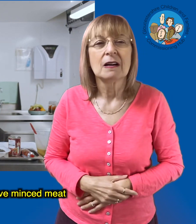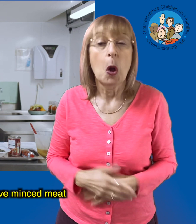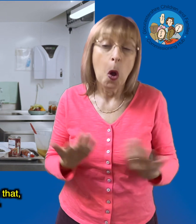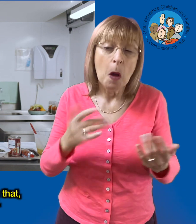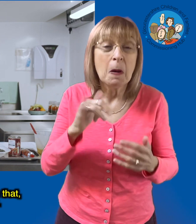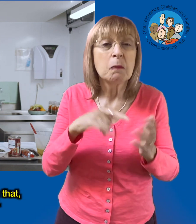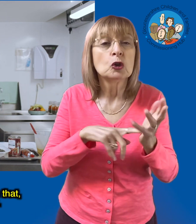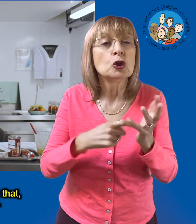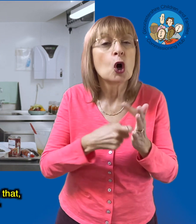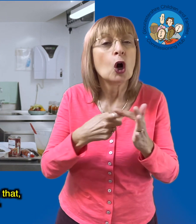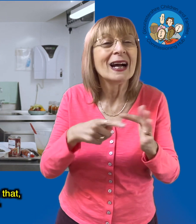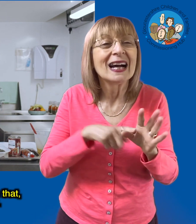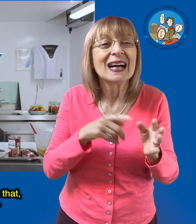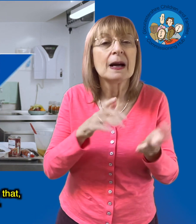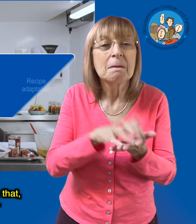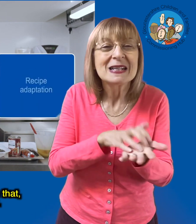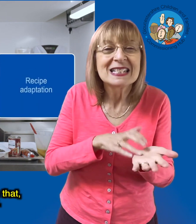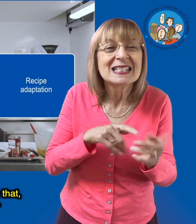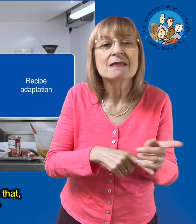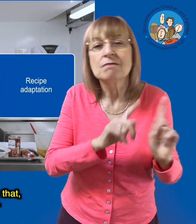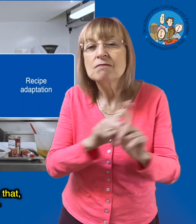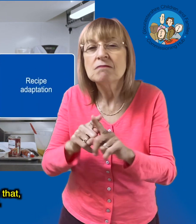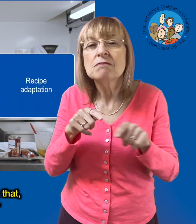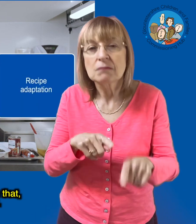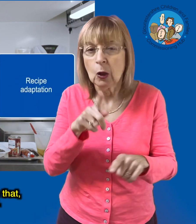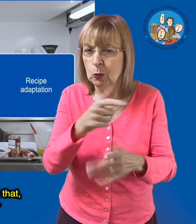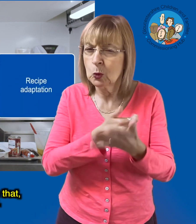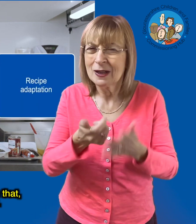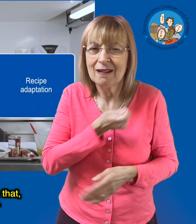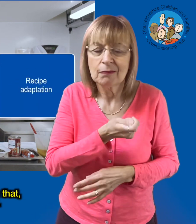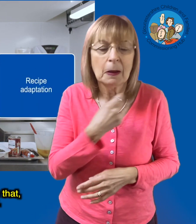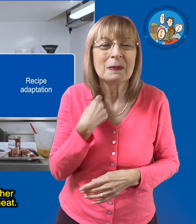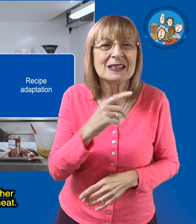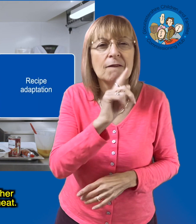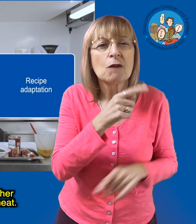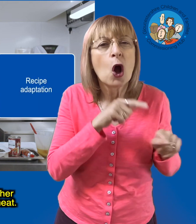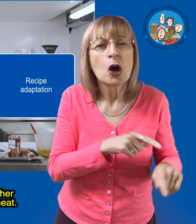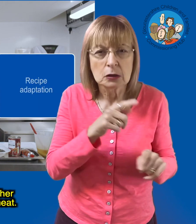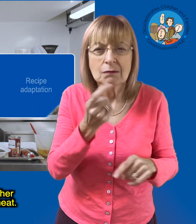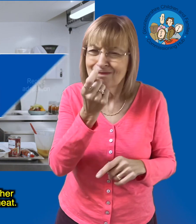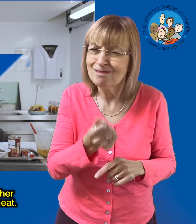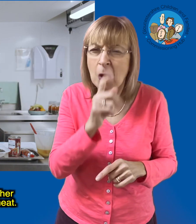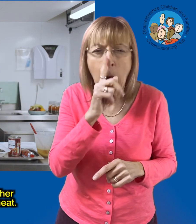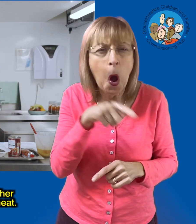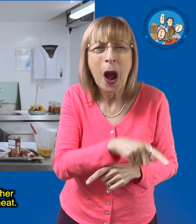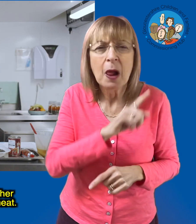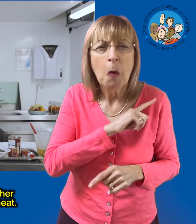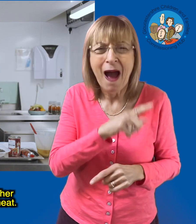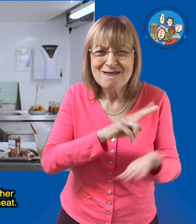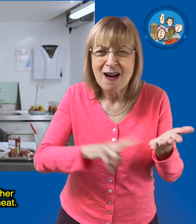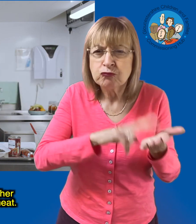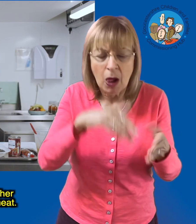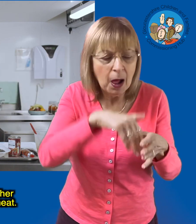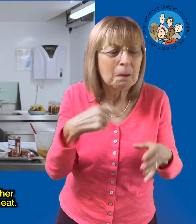minced meat or a turkey mince or something like that, you'd actually fry the meat first. You wouldn't need as much oil either